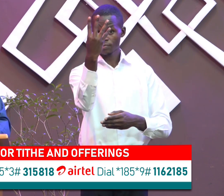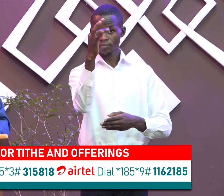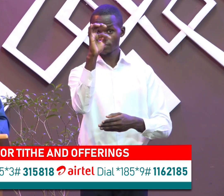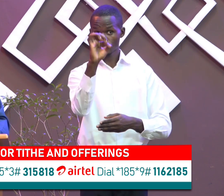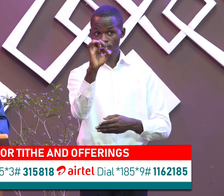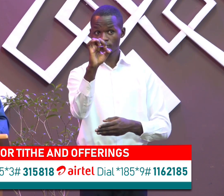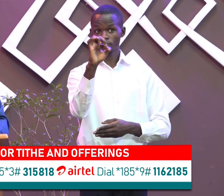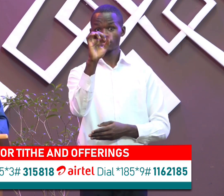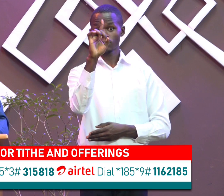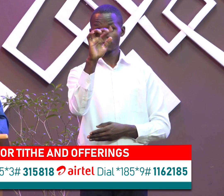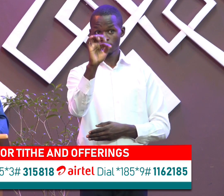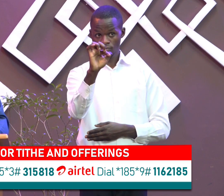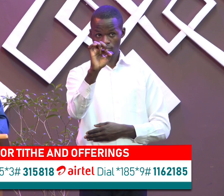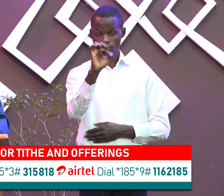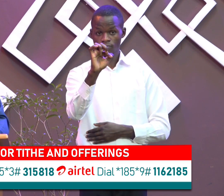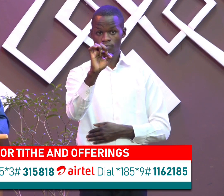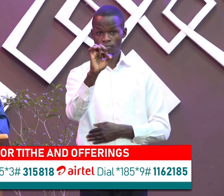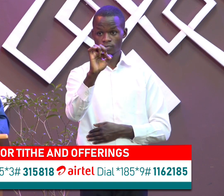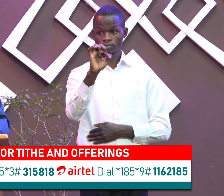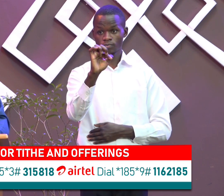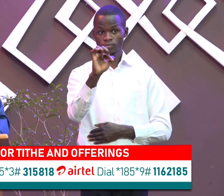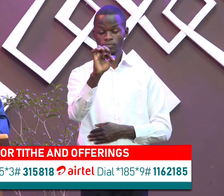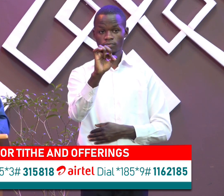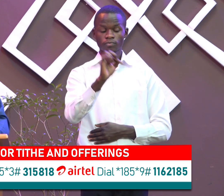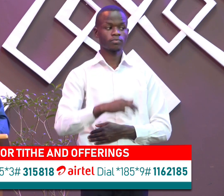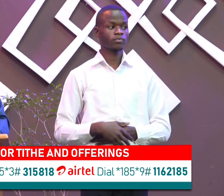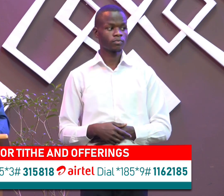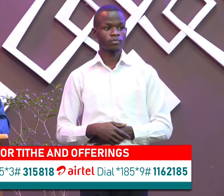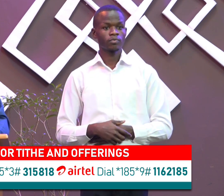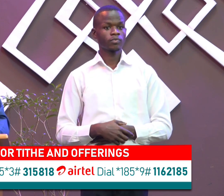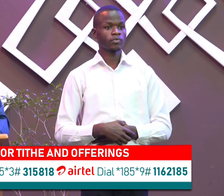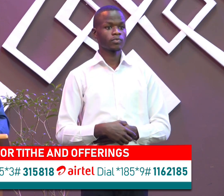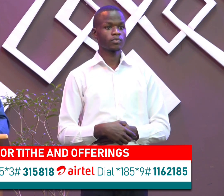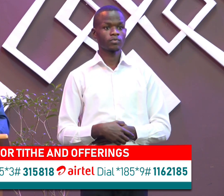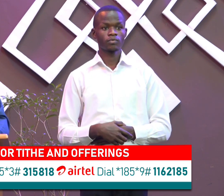31 58 18. For MTN, if they ask you for the merchant code, it is